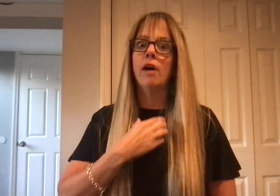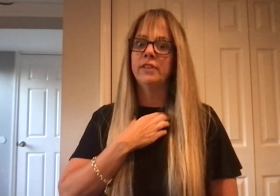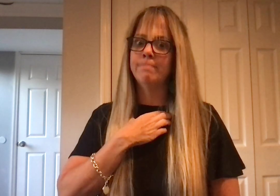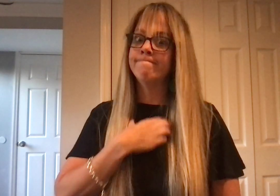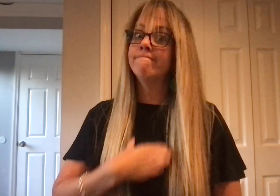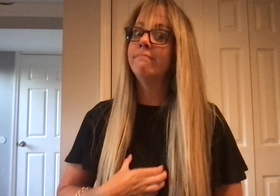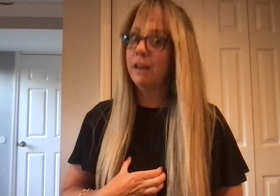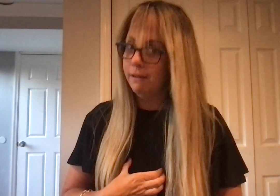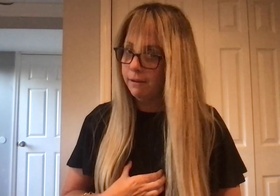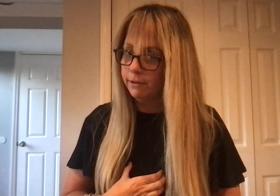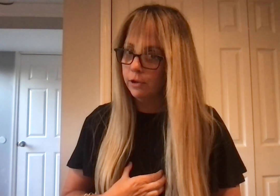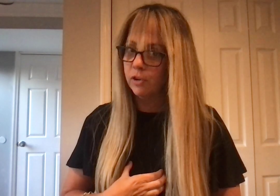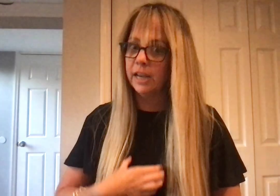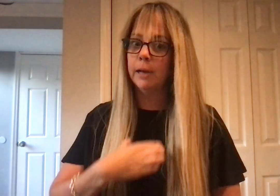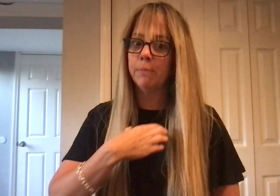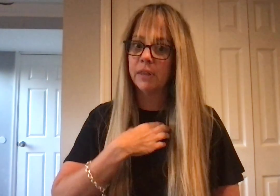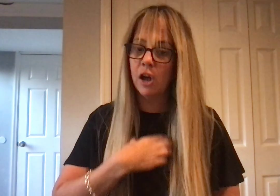often hungry,